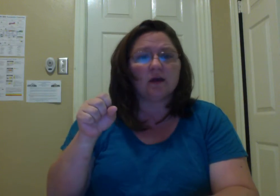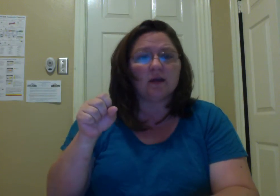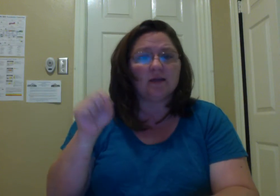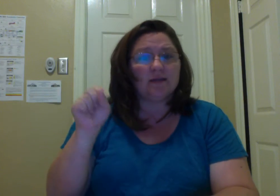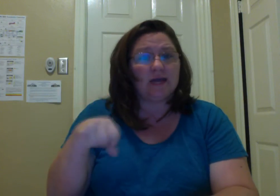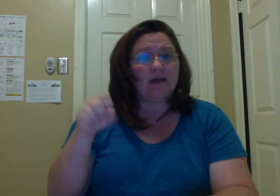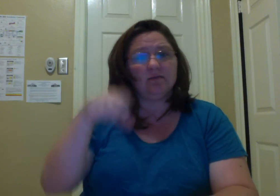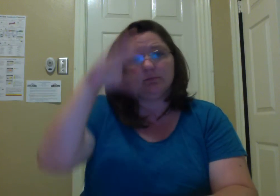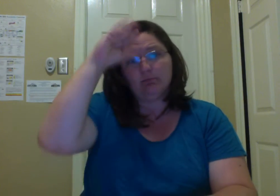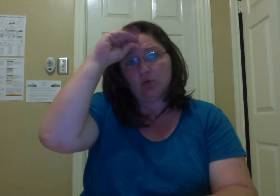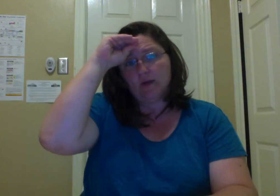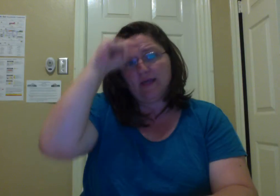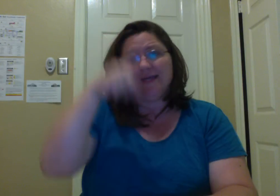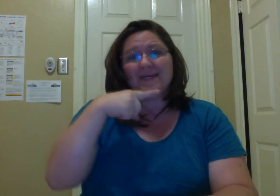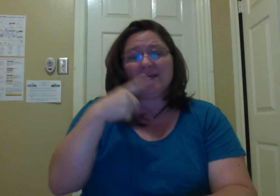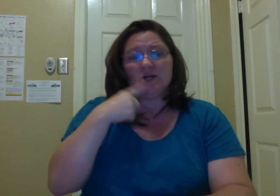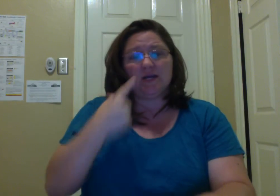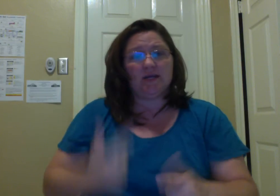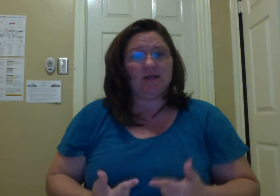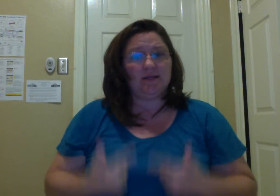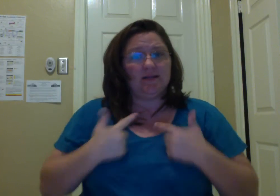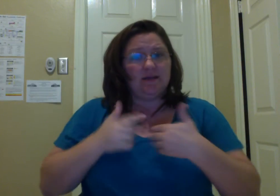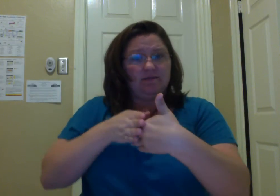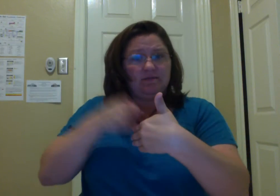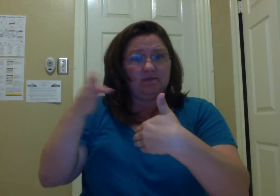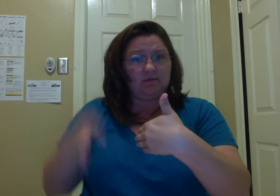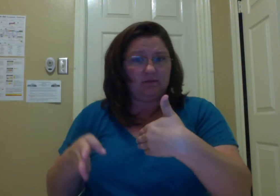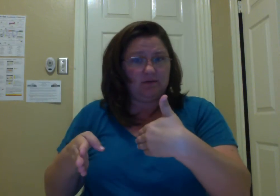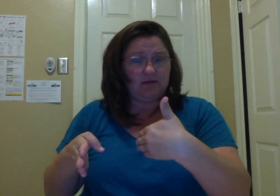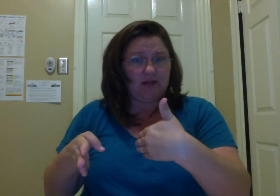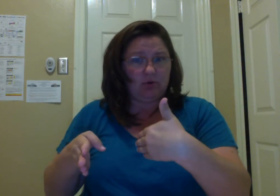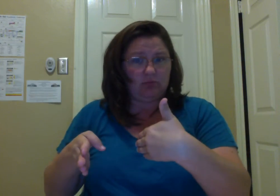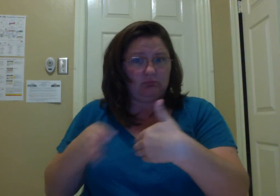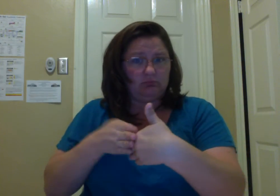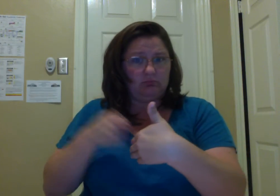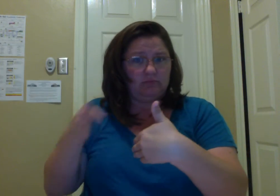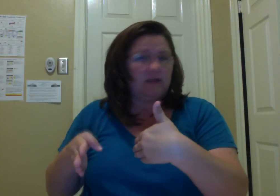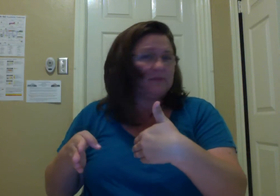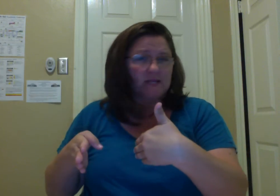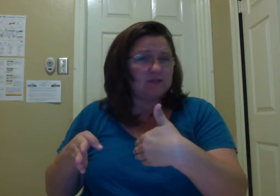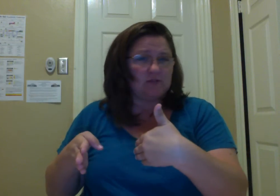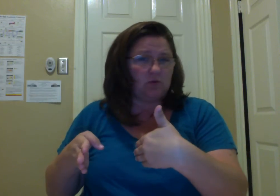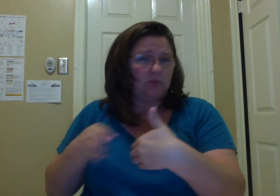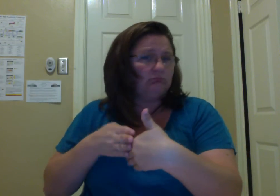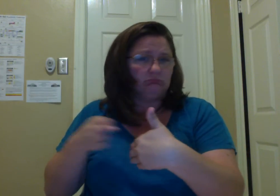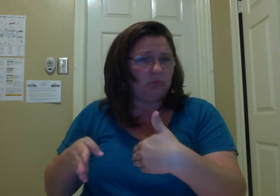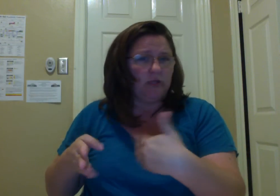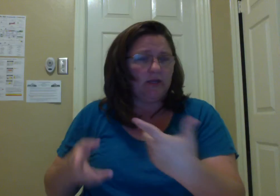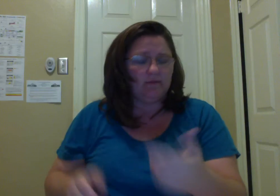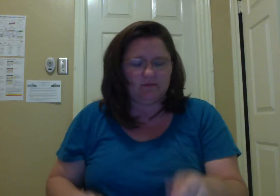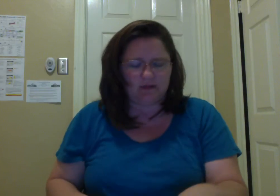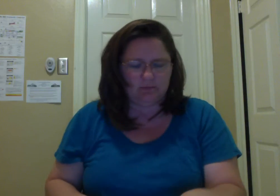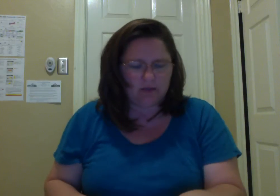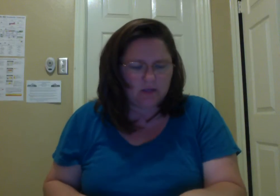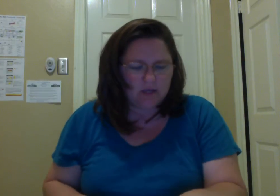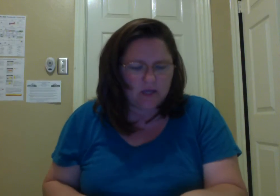sign, yes, boy, hearing, live, neighbor. Same as next door. Really, it's the same.